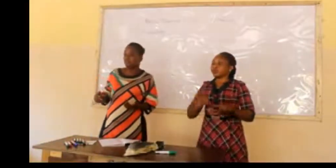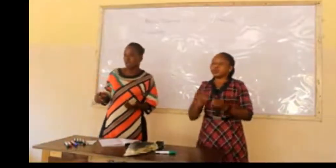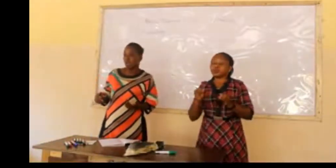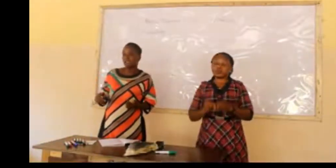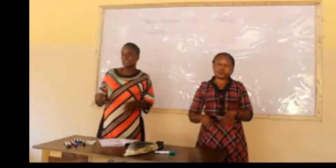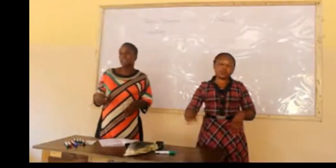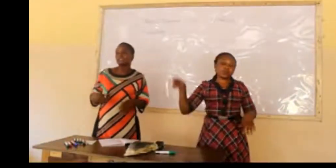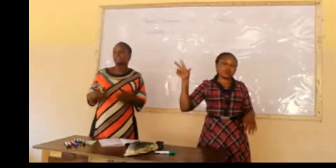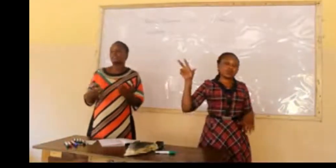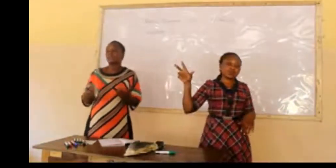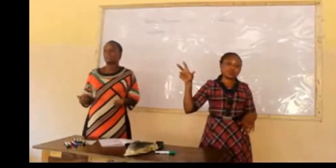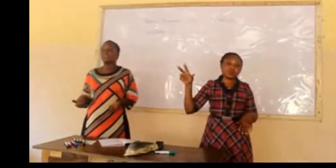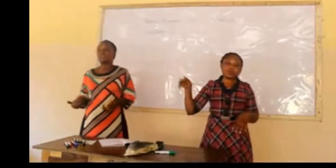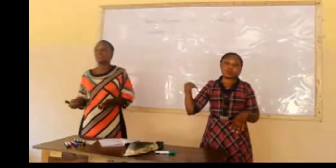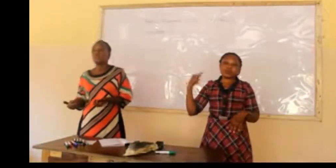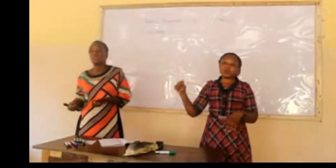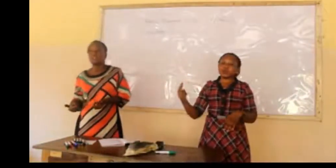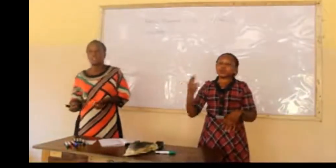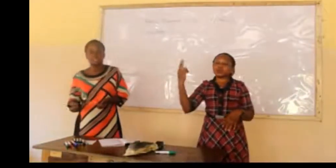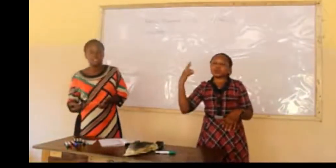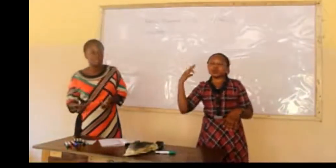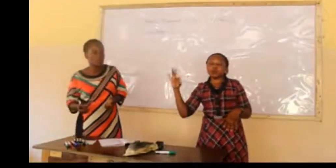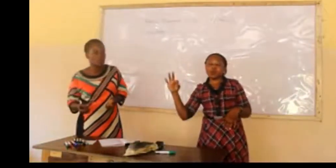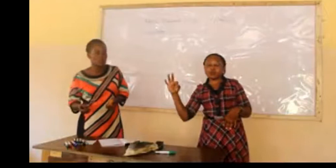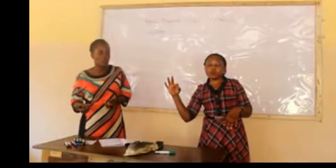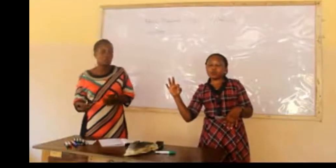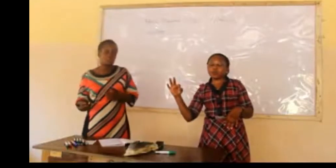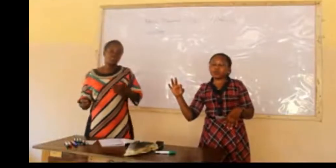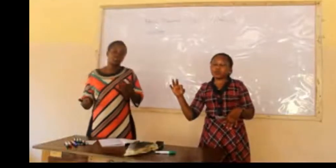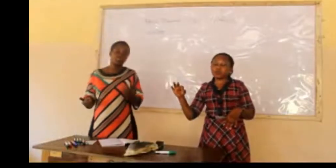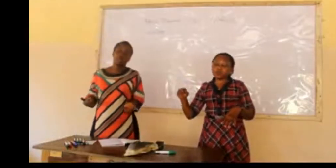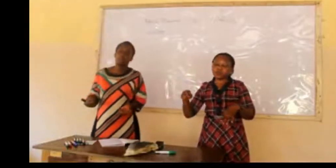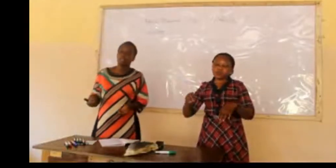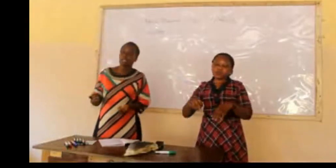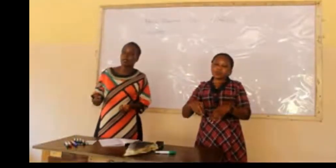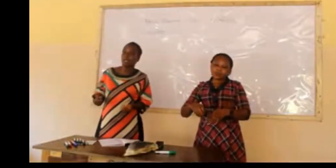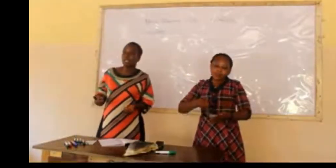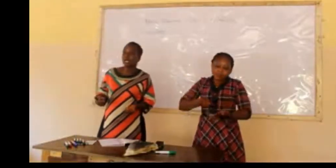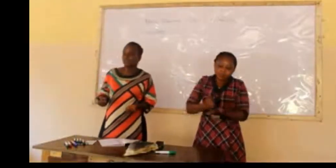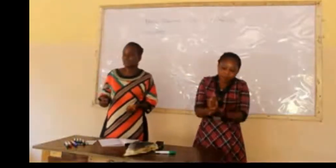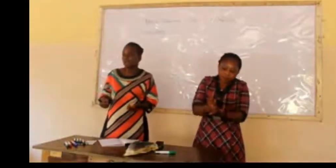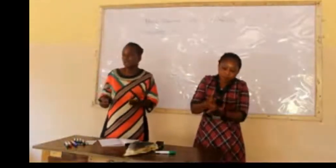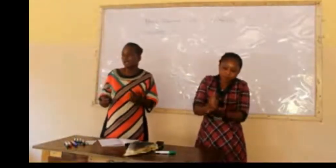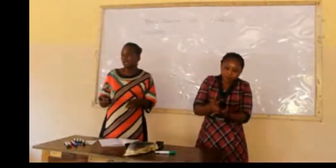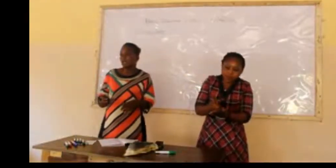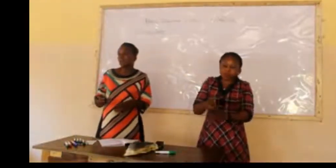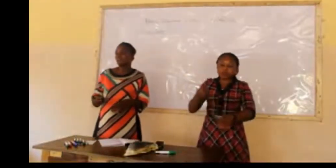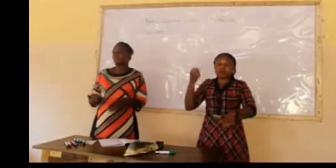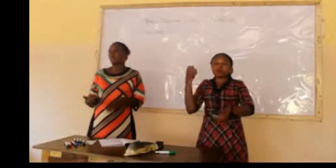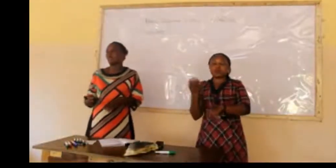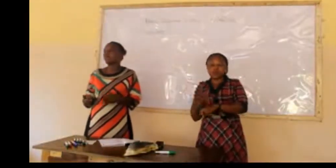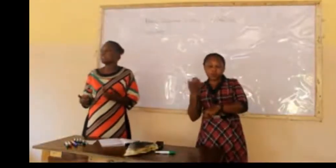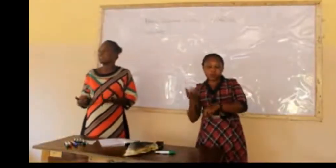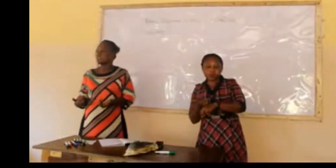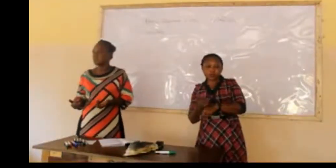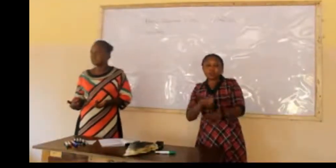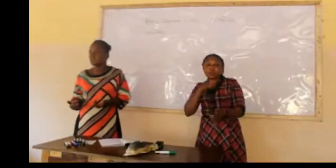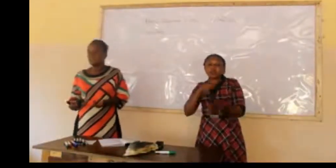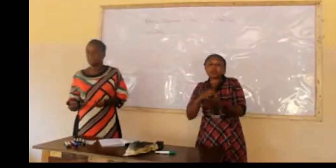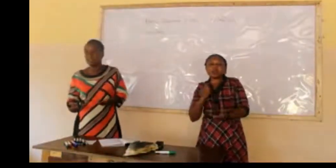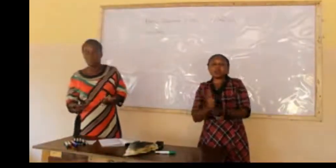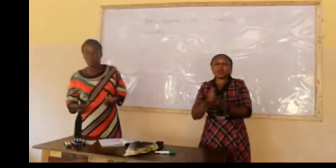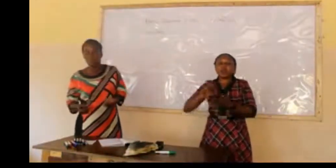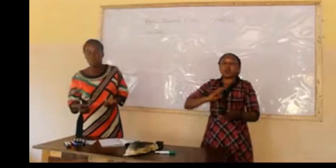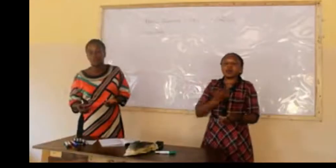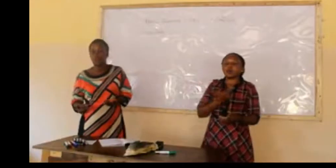of friction in grinding stone, that it helps us to sharpen our knives and even our chisels